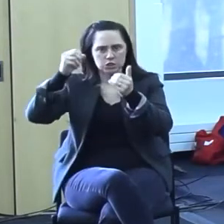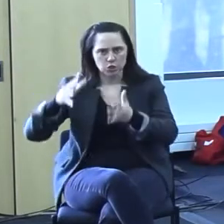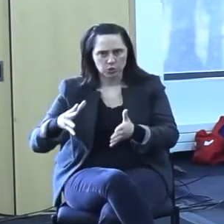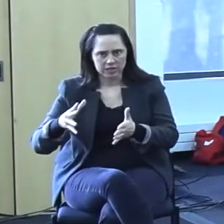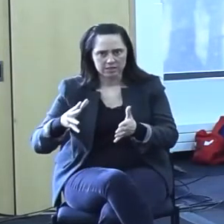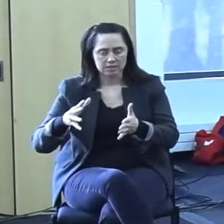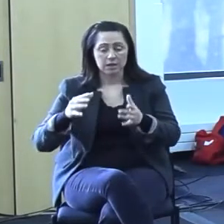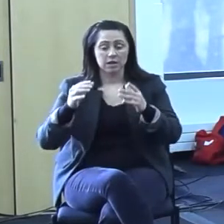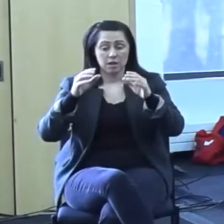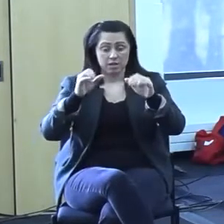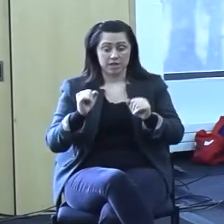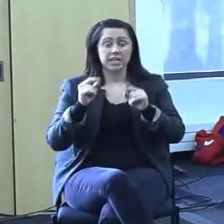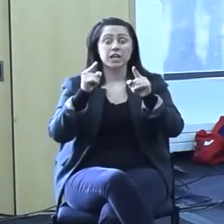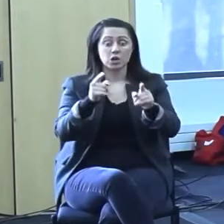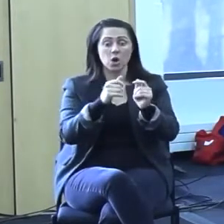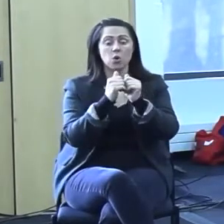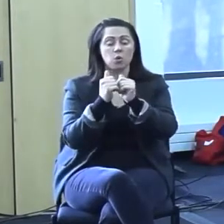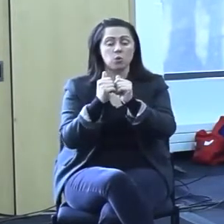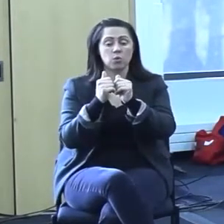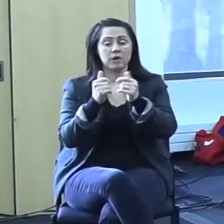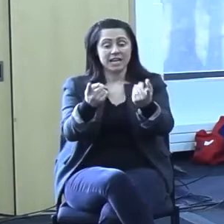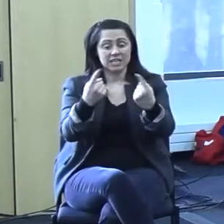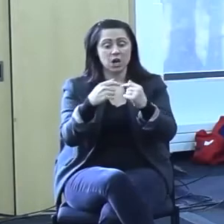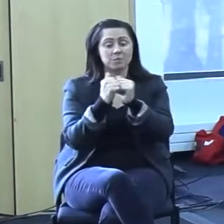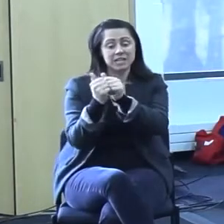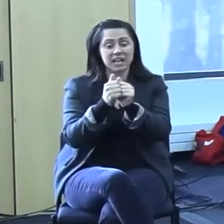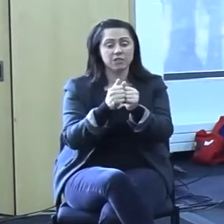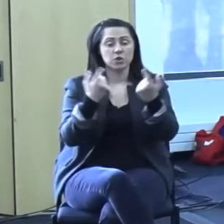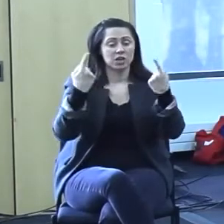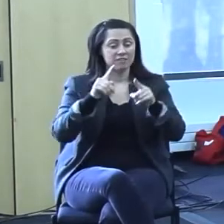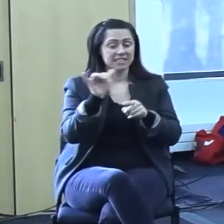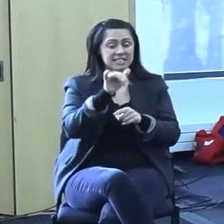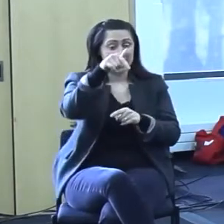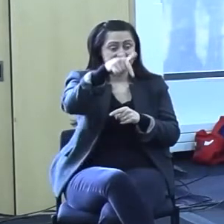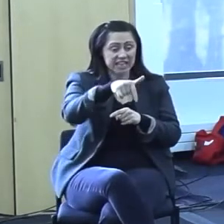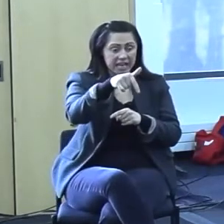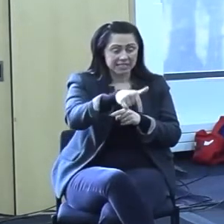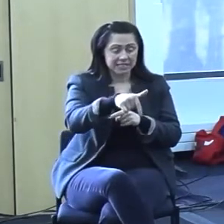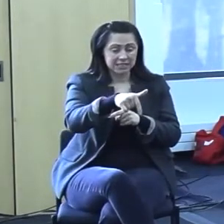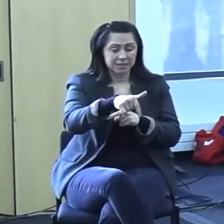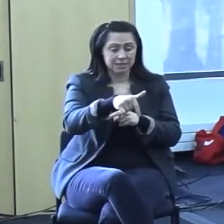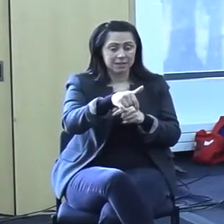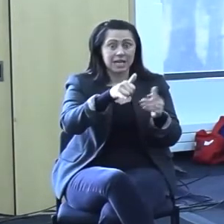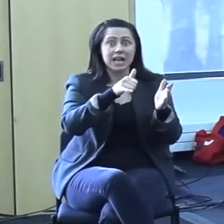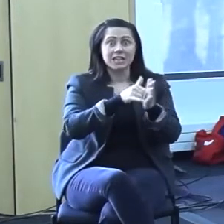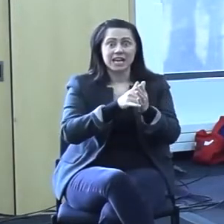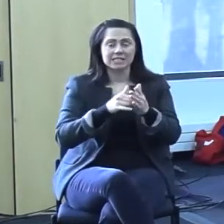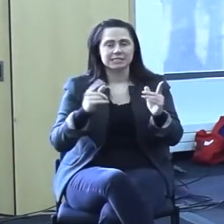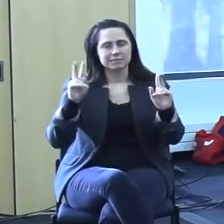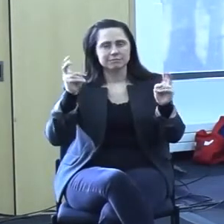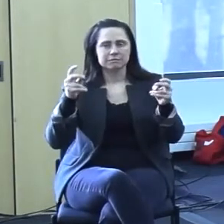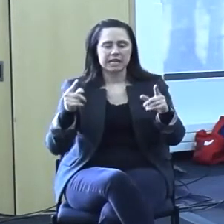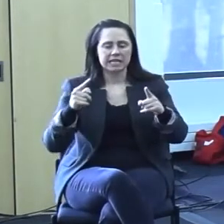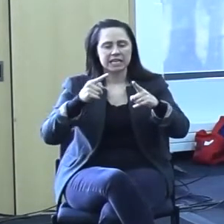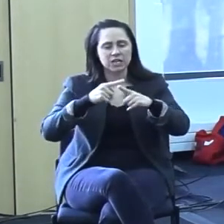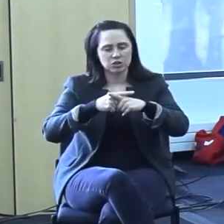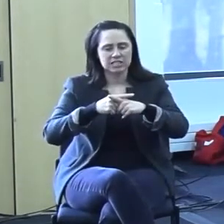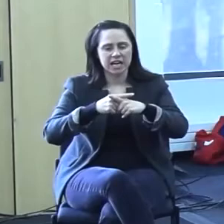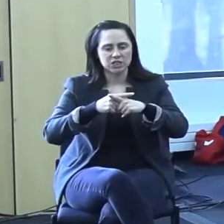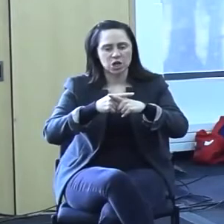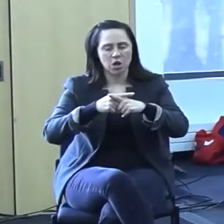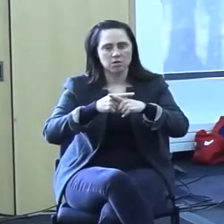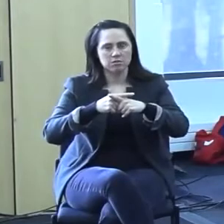students can come together. And I think events like this is an intersectional type